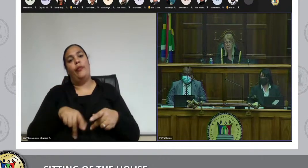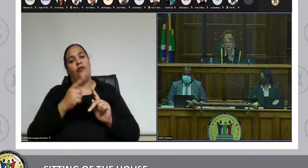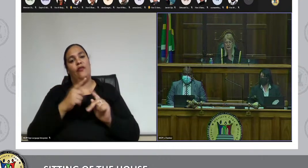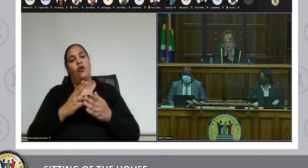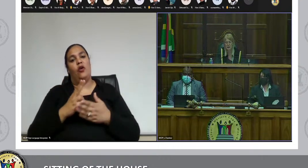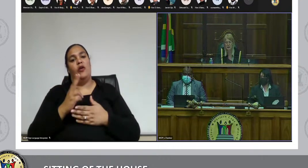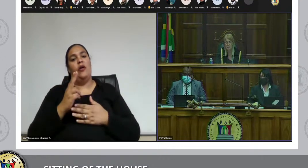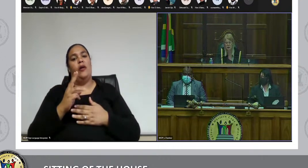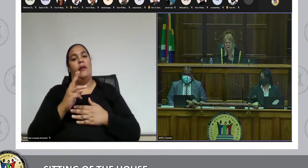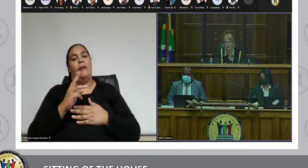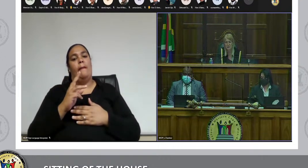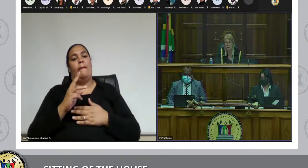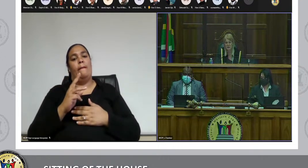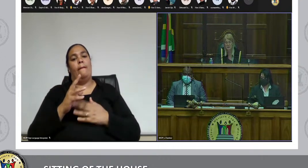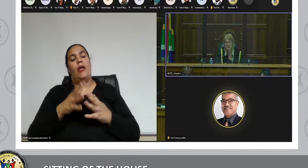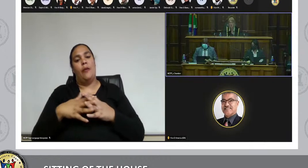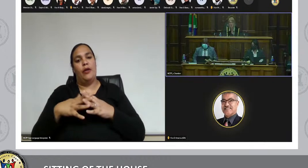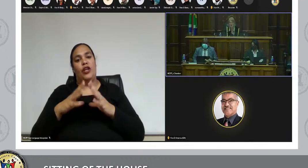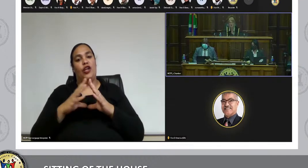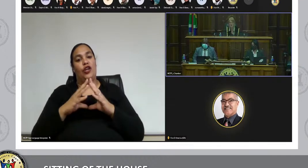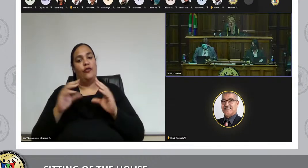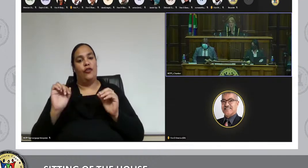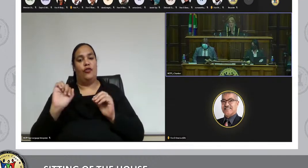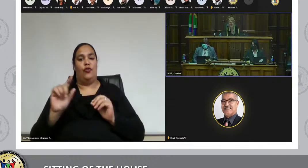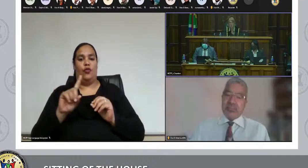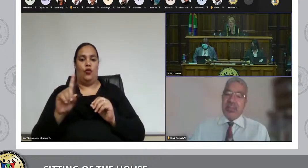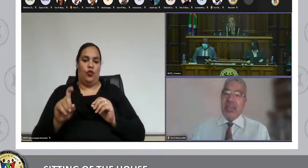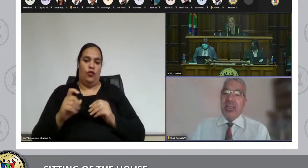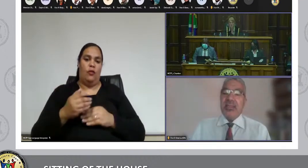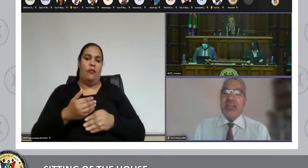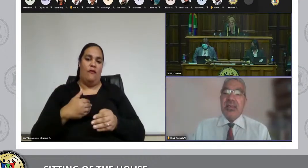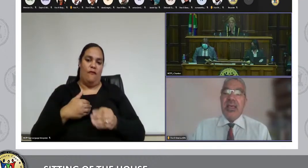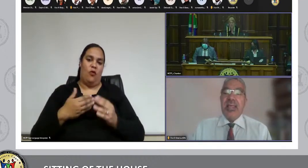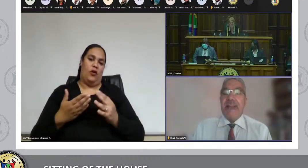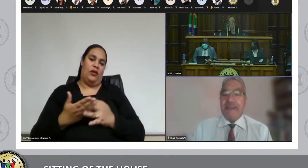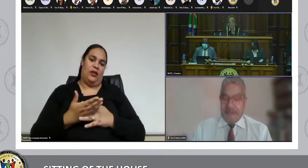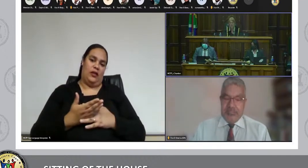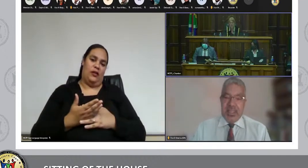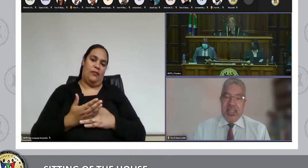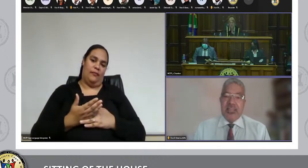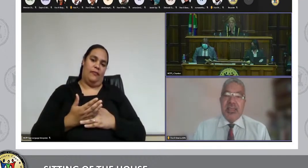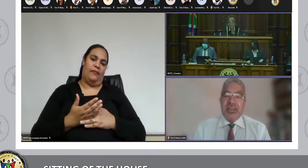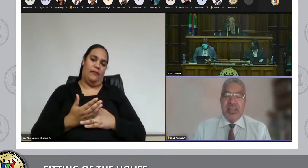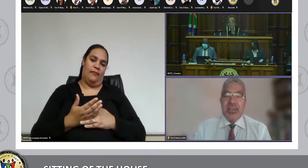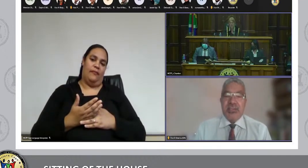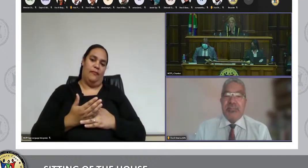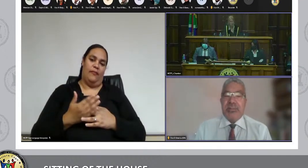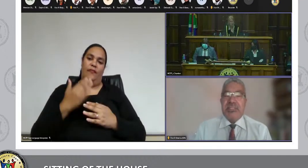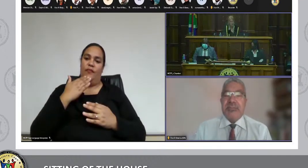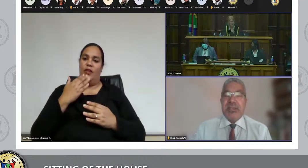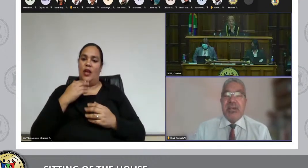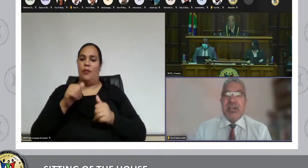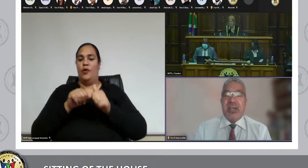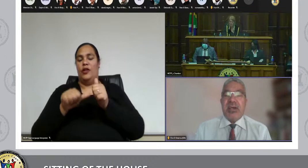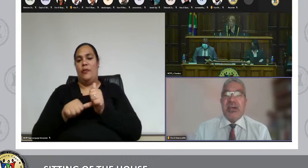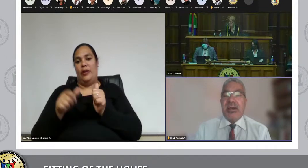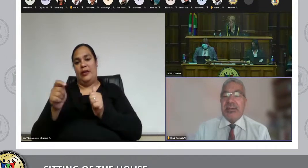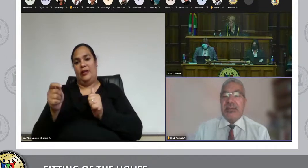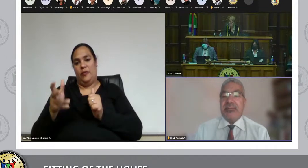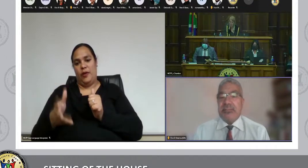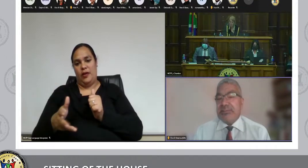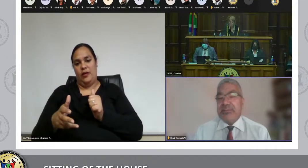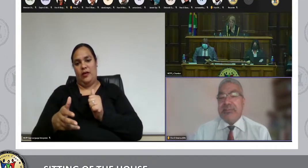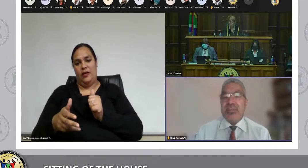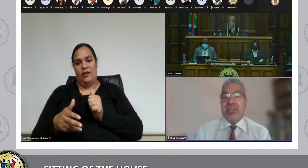Honourable America to finish his question before interruption? Thank you. Thank you, Deputy Speaker.